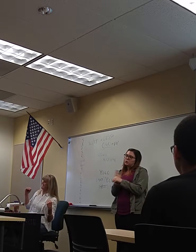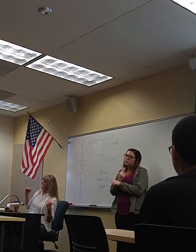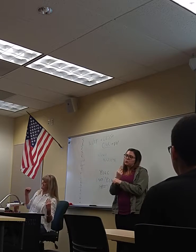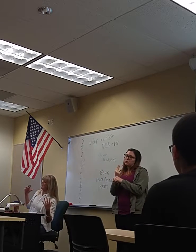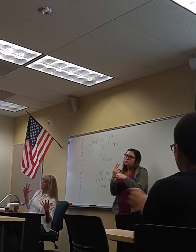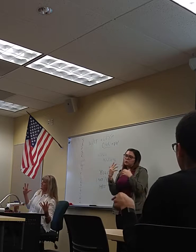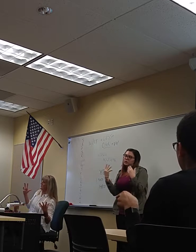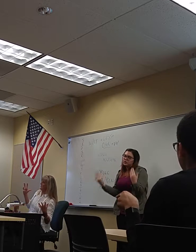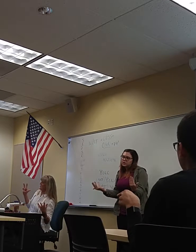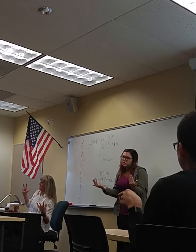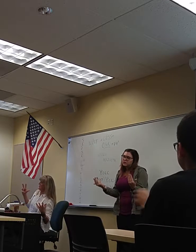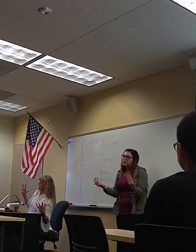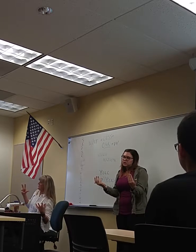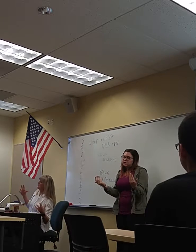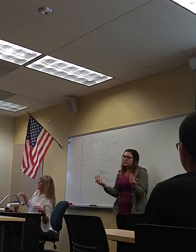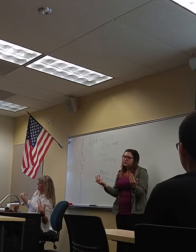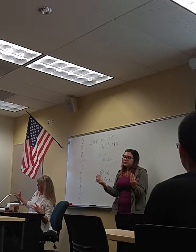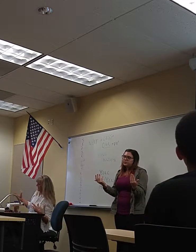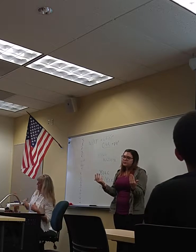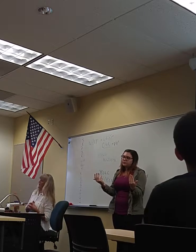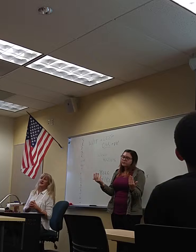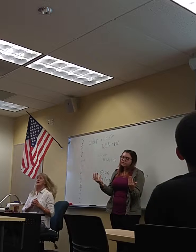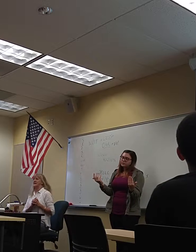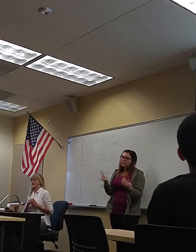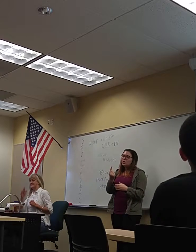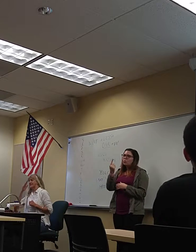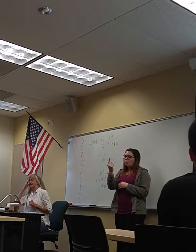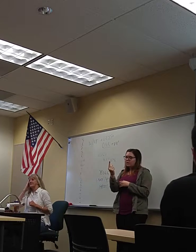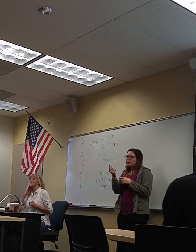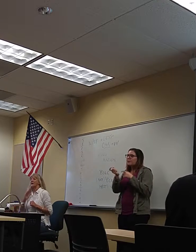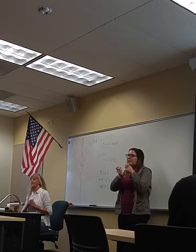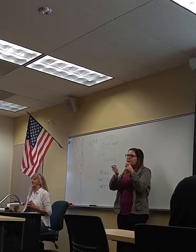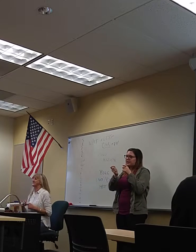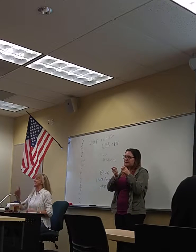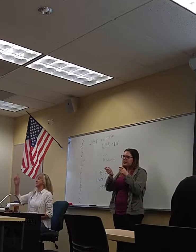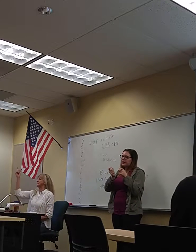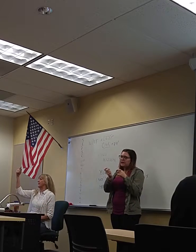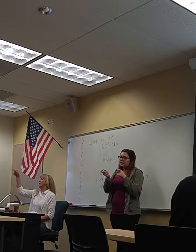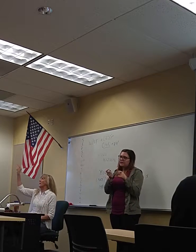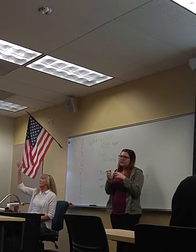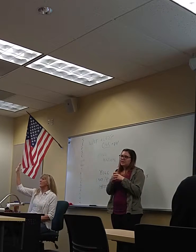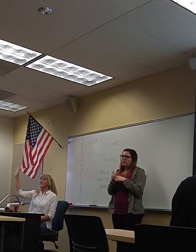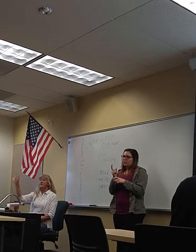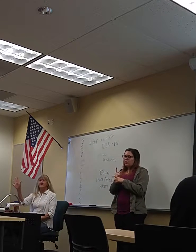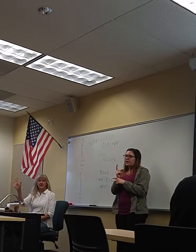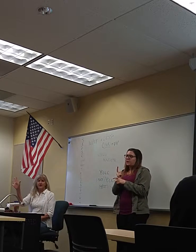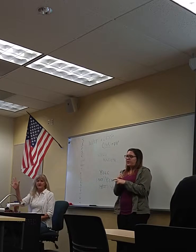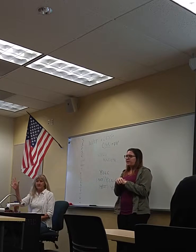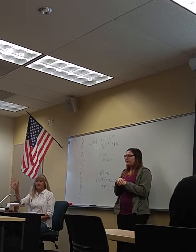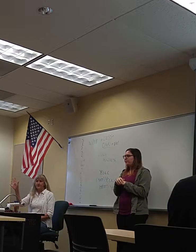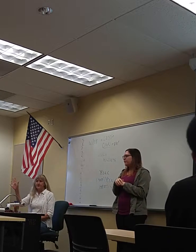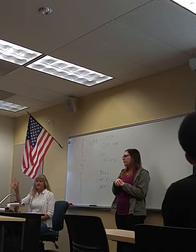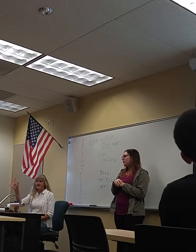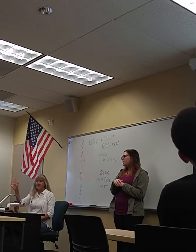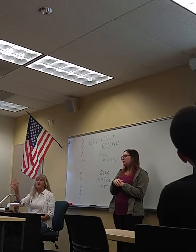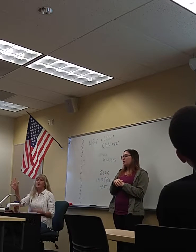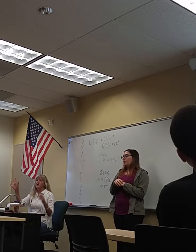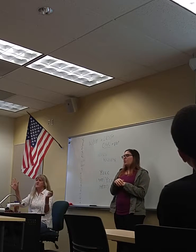The one that is being. reference, right? Yes, the reference. Okay, so what we're doing is going sunbeams, and then we're using